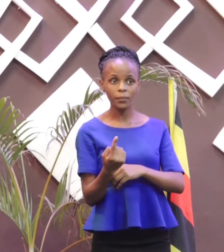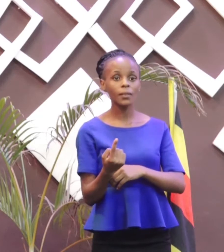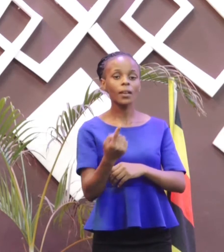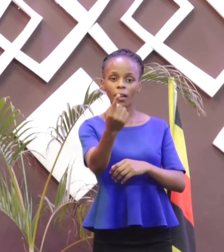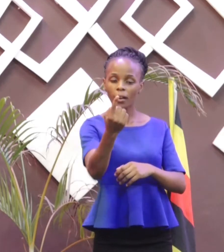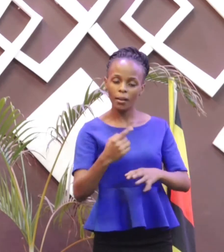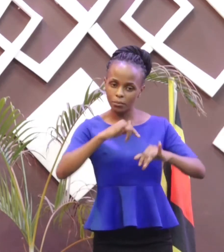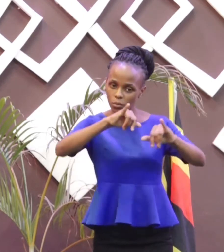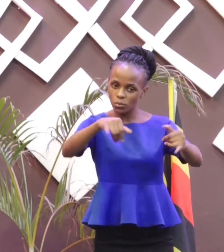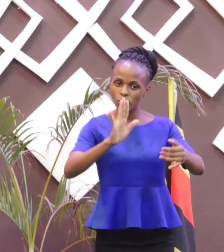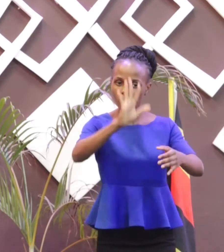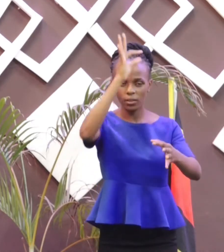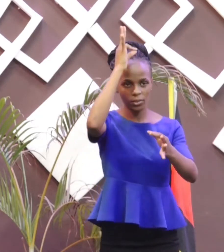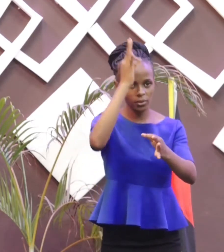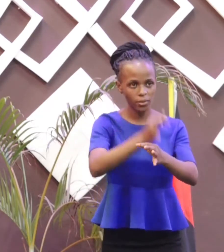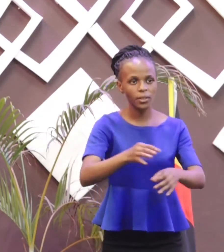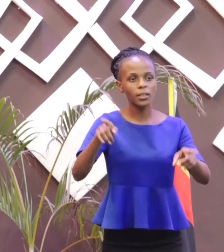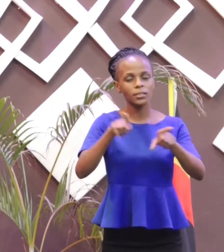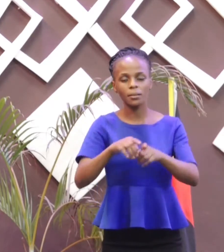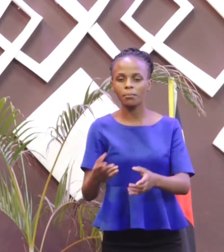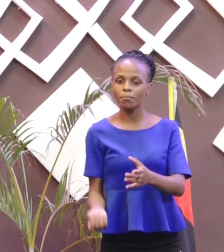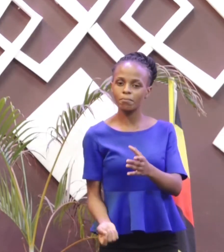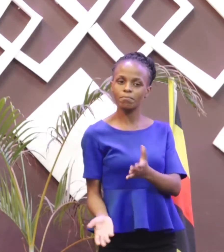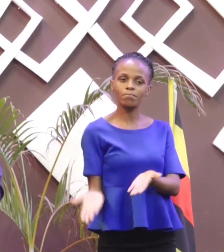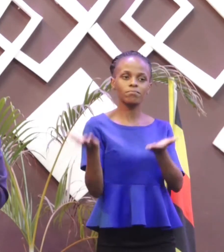kw'okukkiriza kwammwe kuleeta okugumiikiriza.